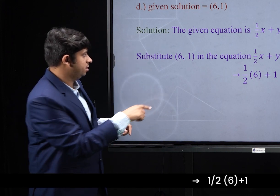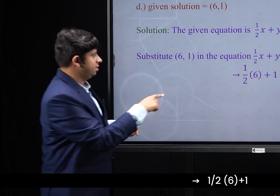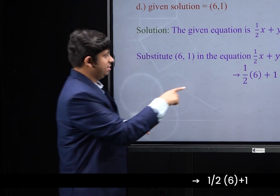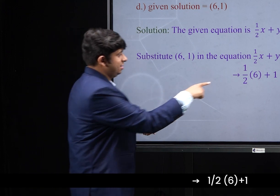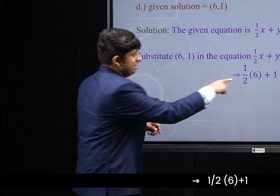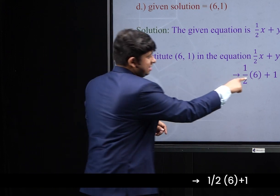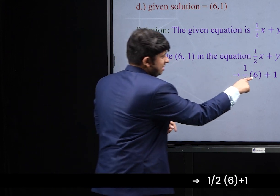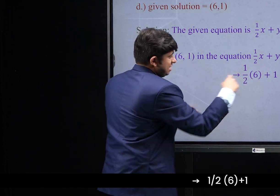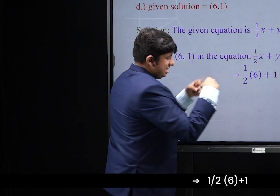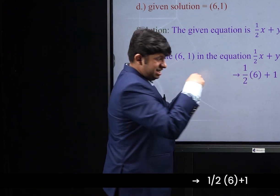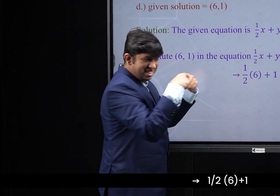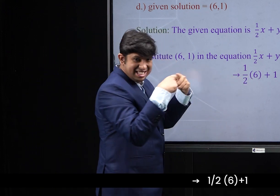plus 1.